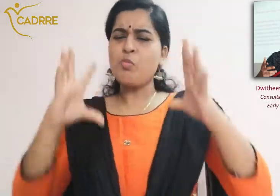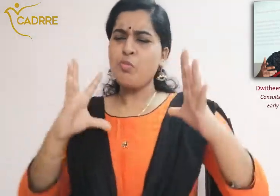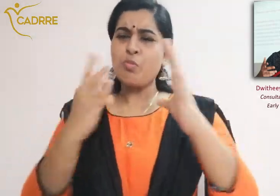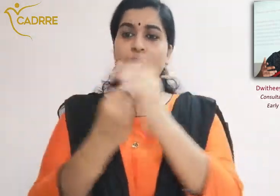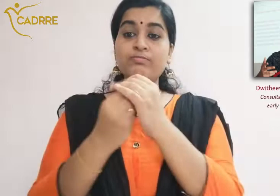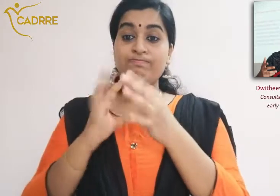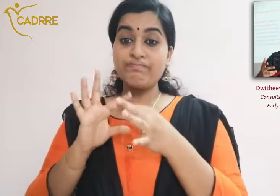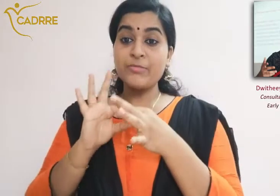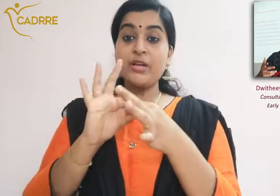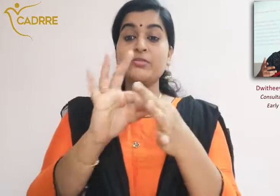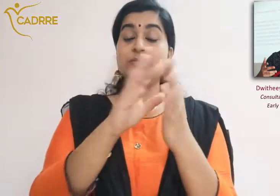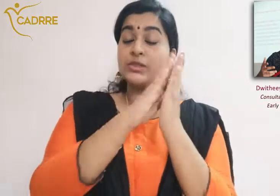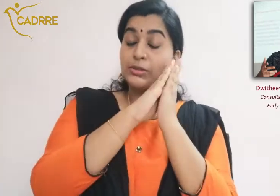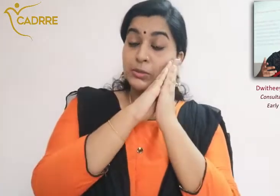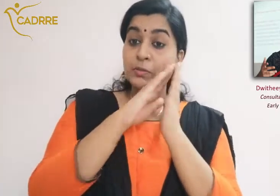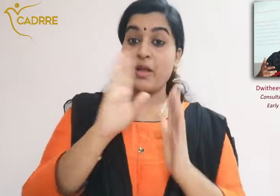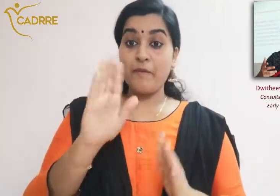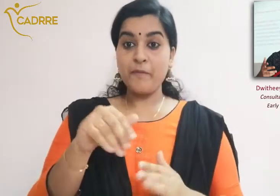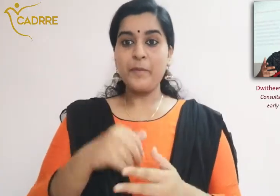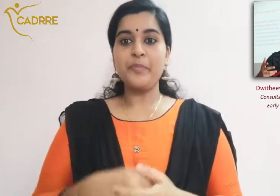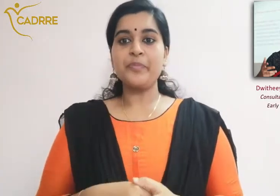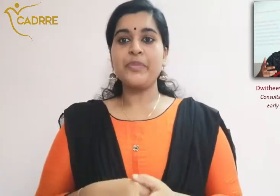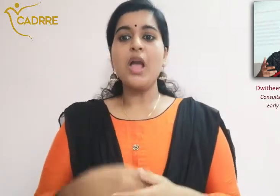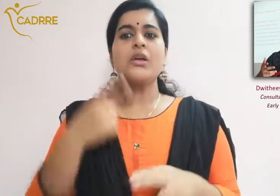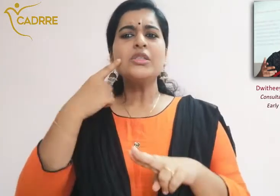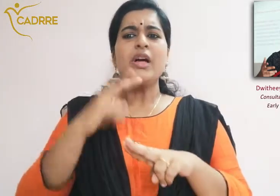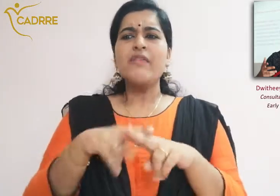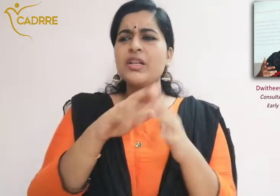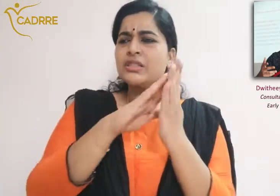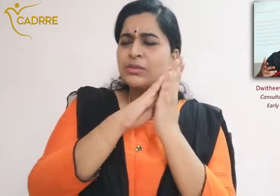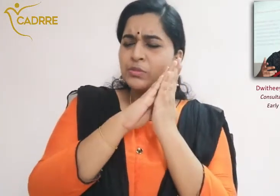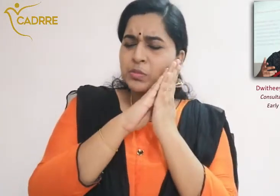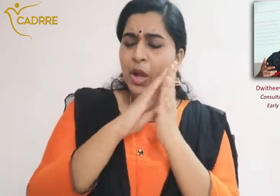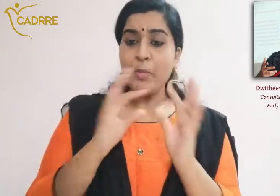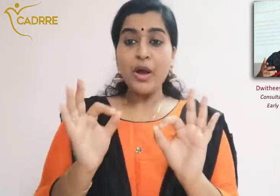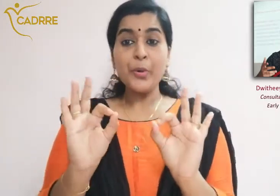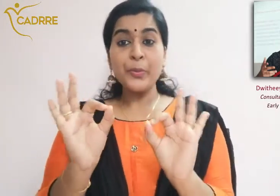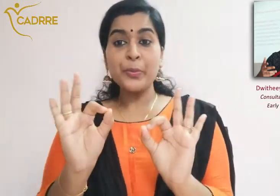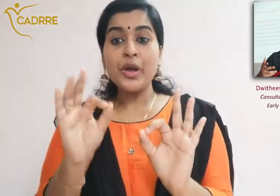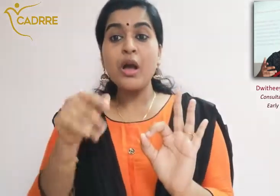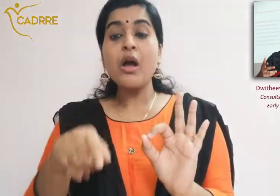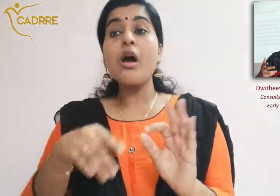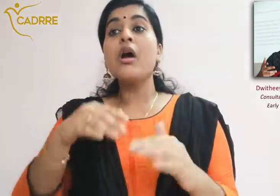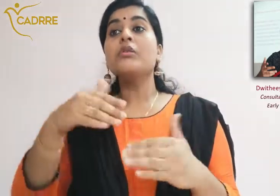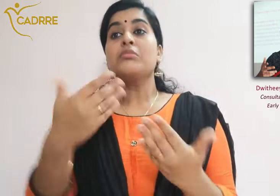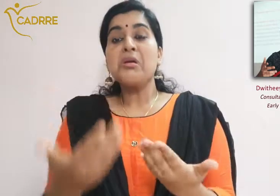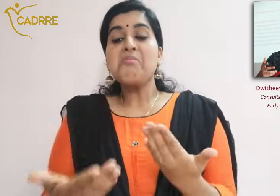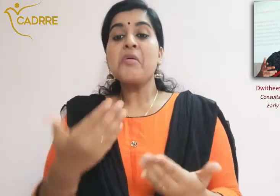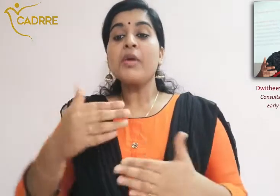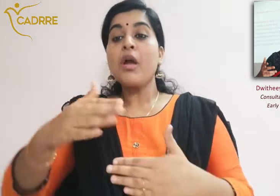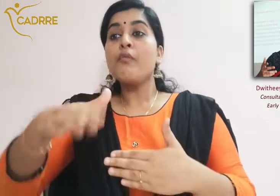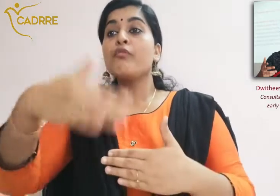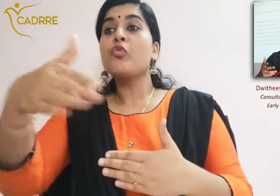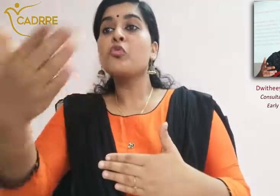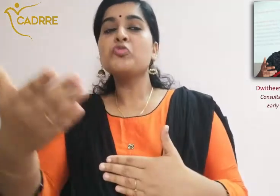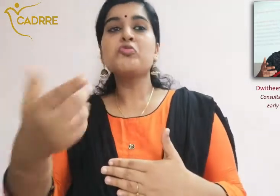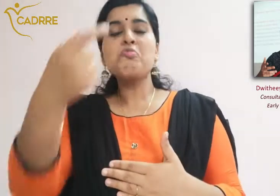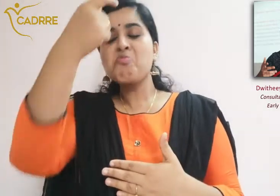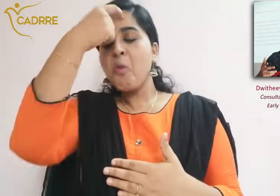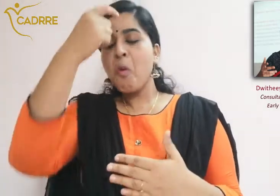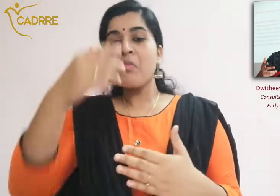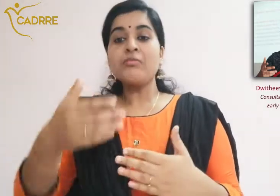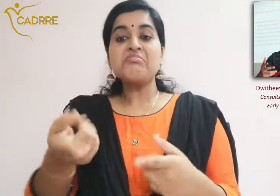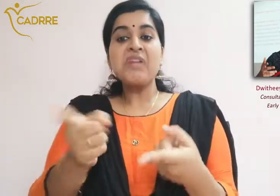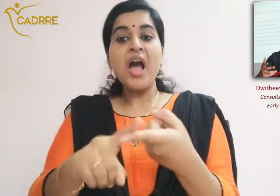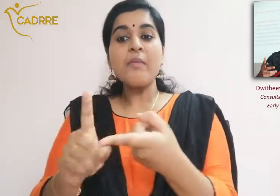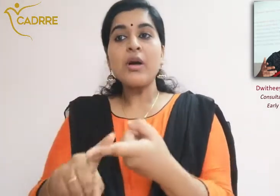higher thinking processes. In fact, sleeplessness is considered as one of the most important red flags for